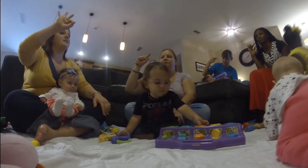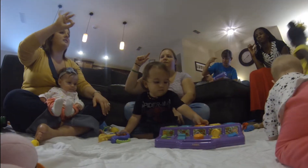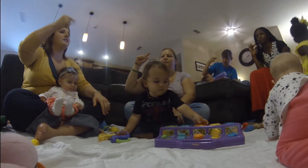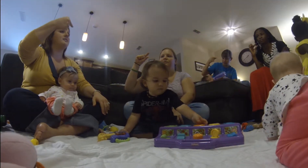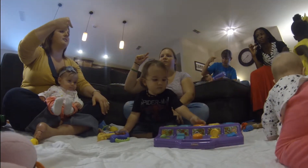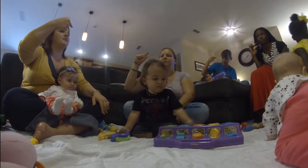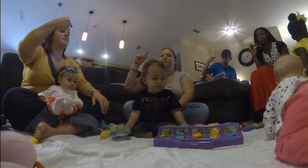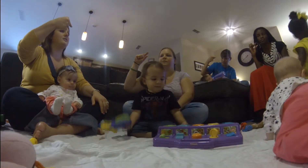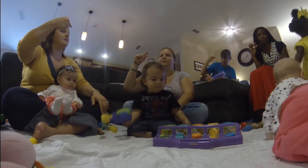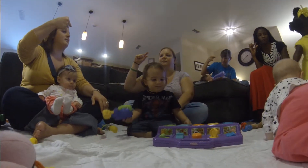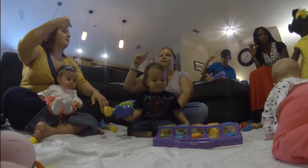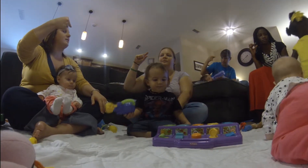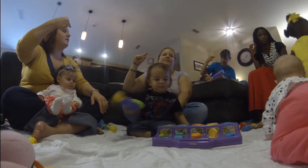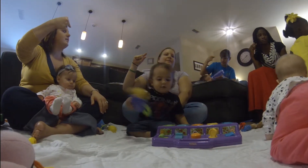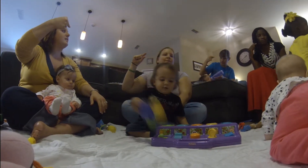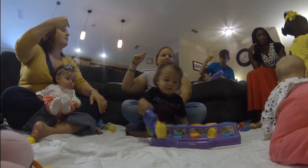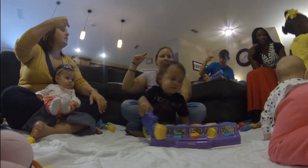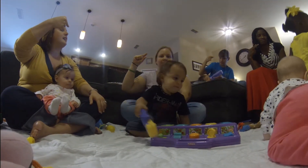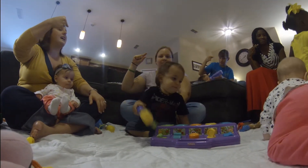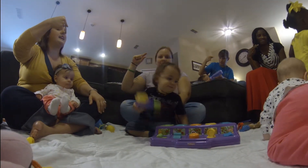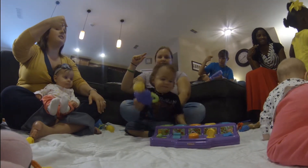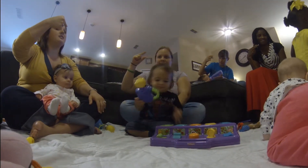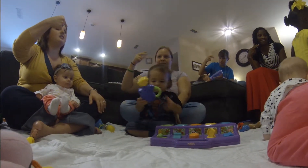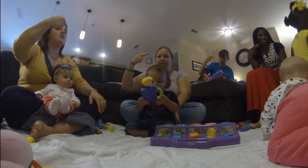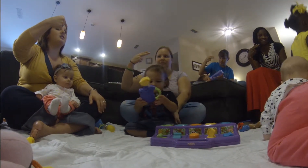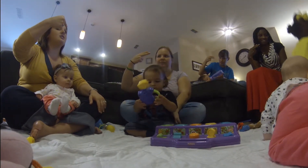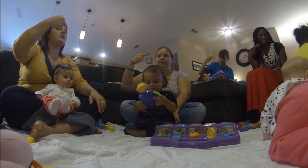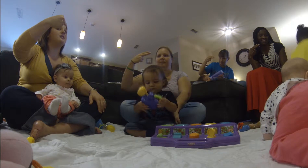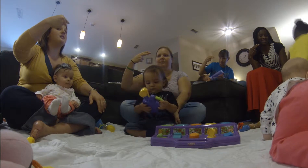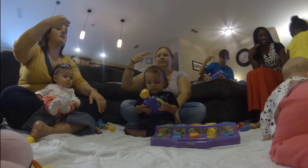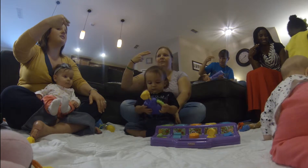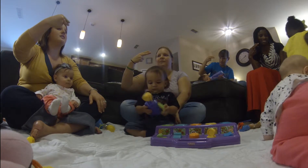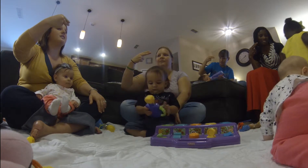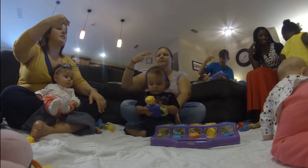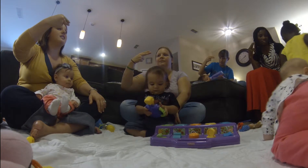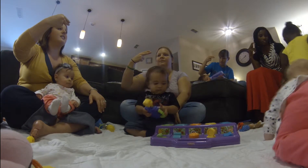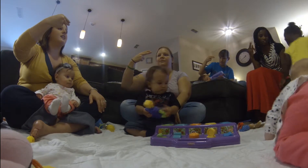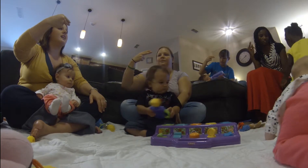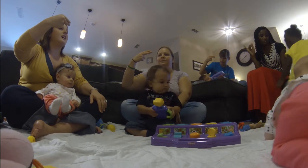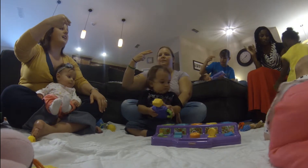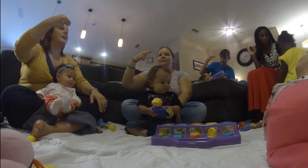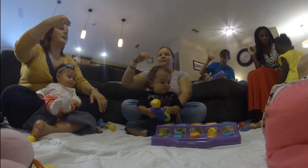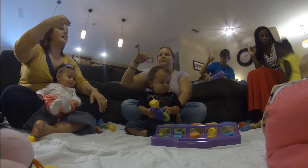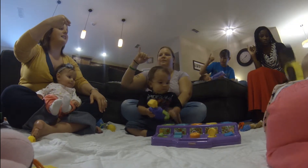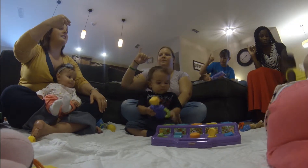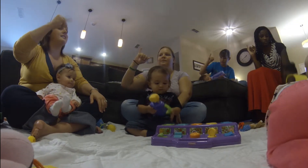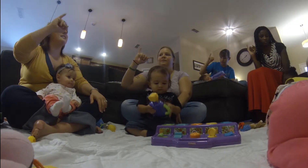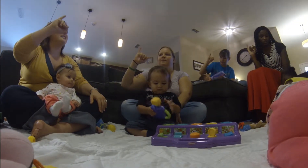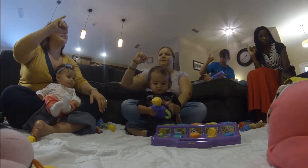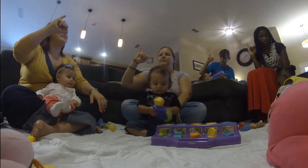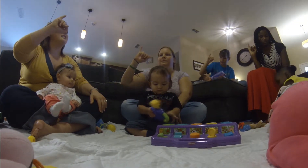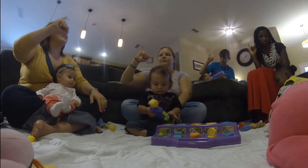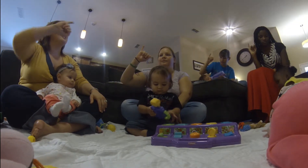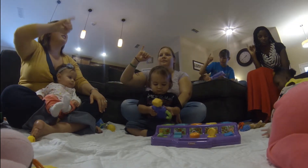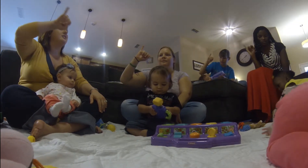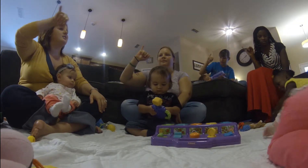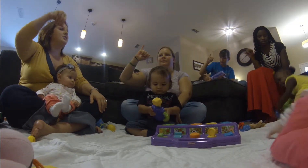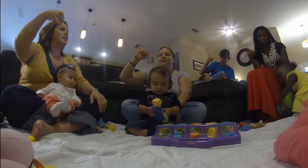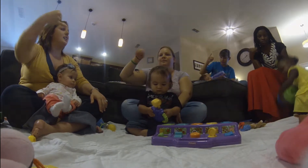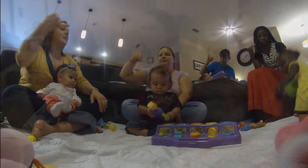The ideal time to begin baby sign language is between four to eight months, though your child probably won't sign back till he or she has more